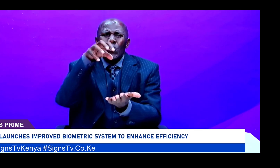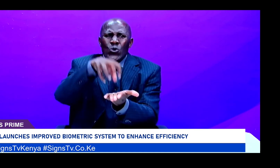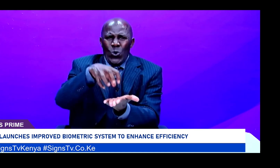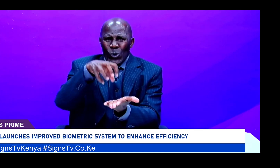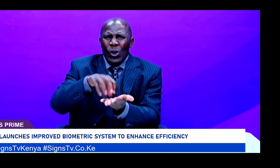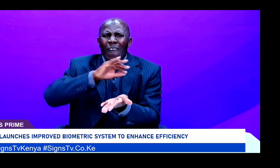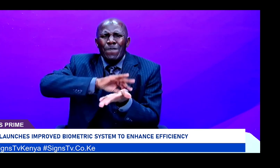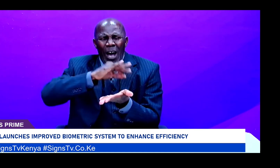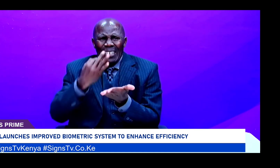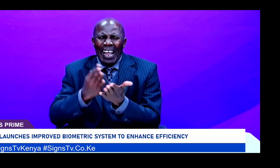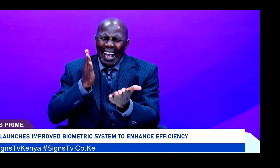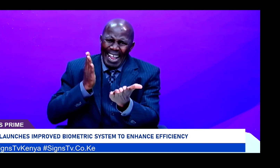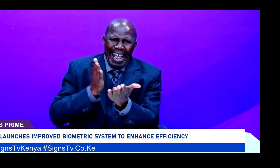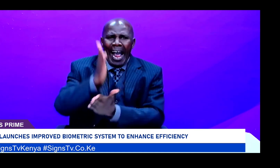are reimbursed accurately.